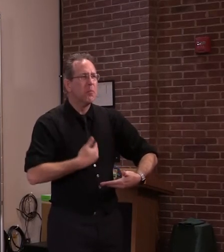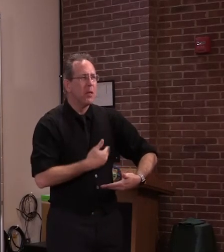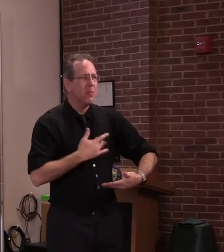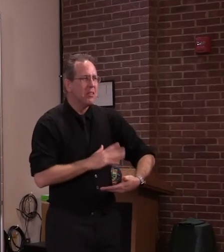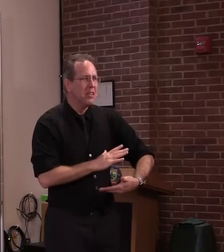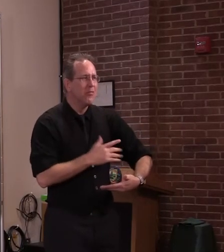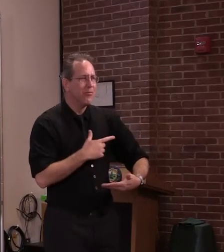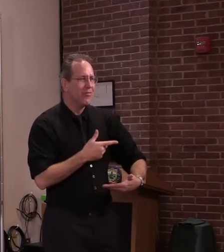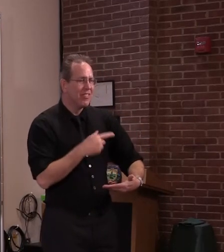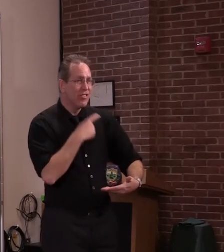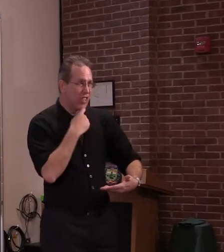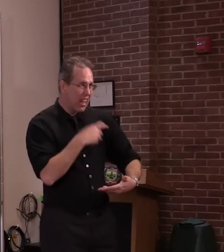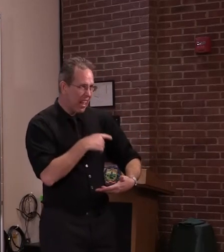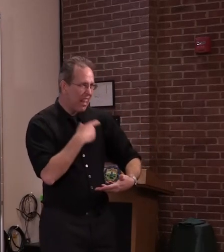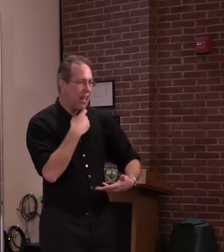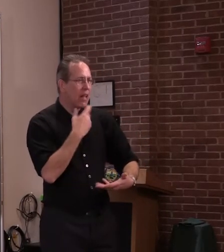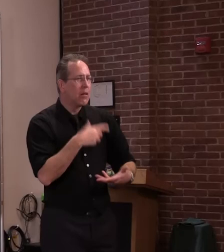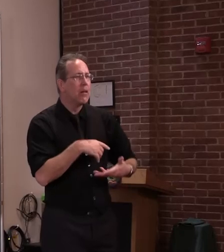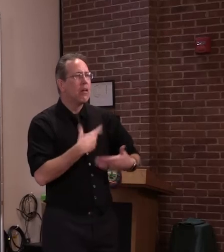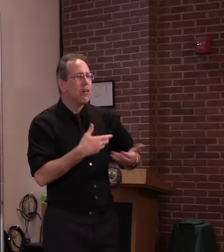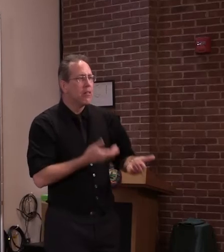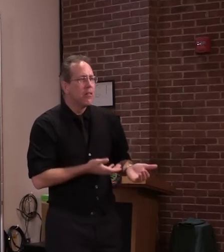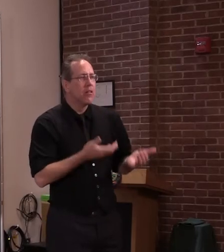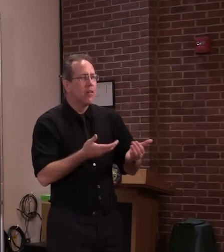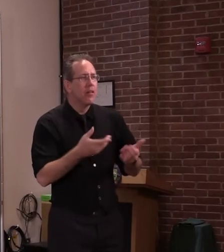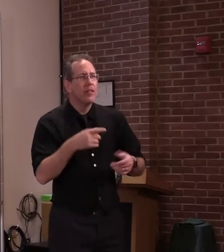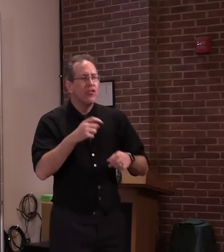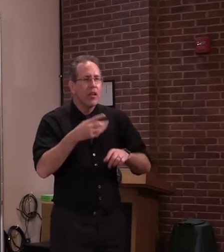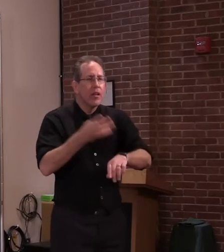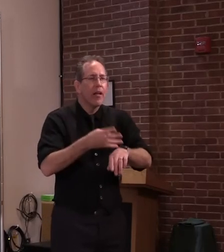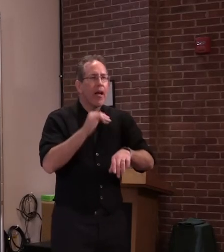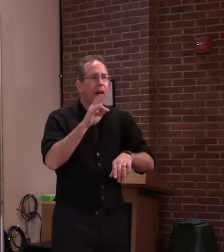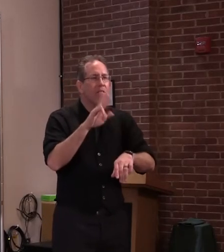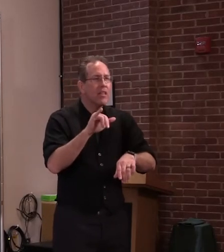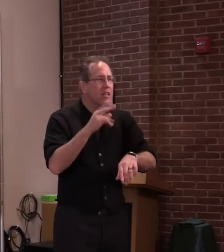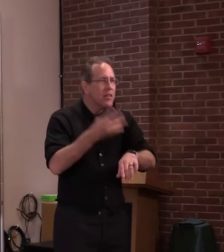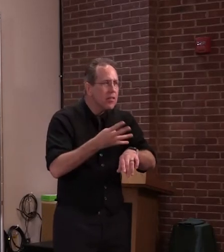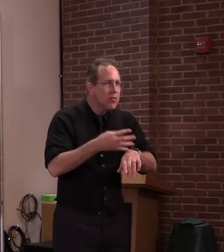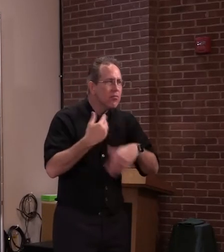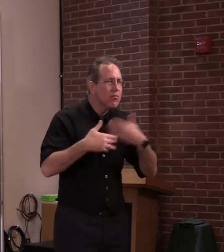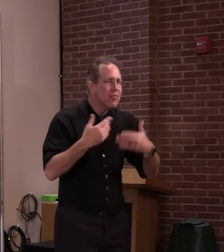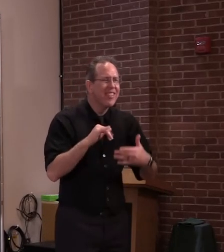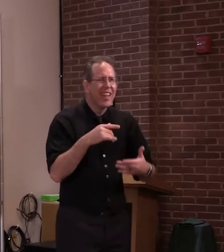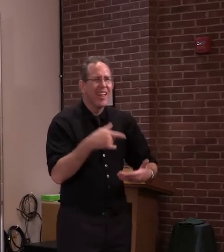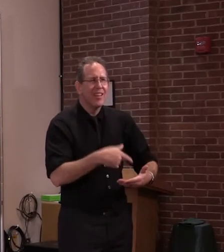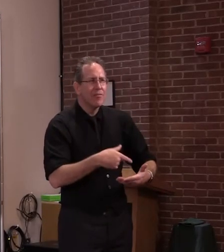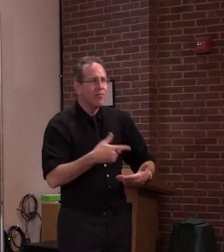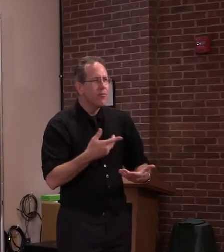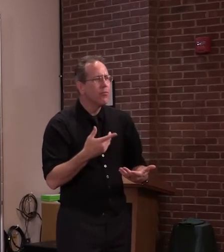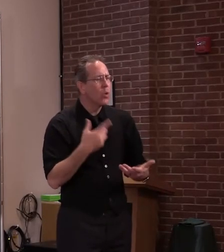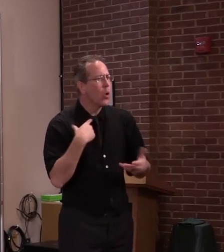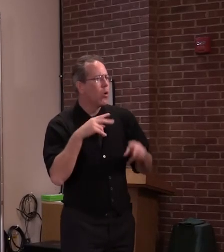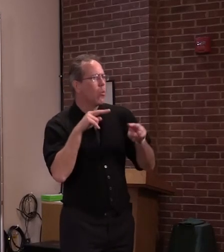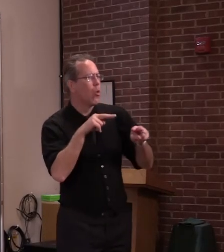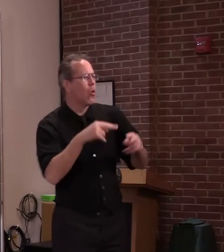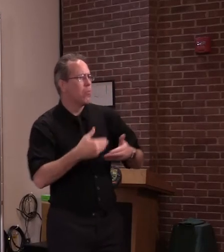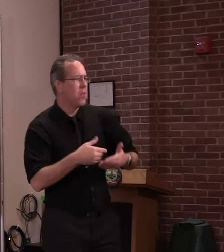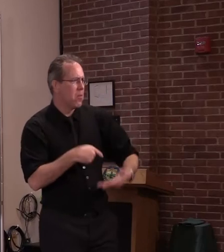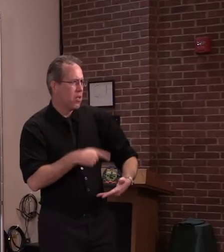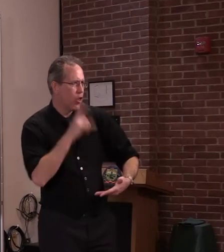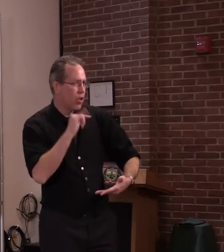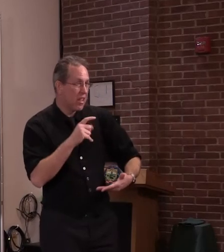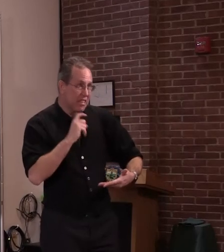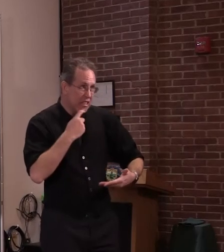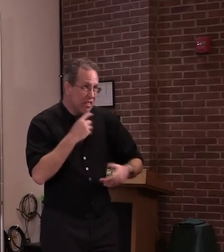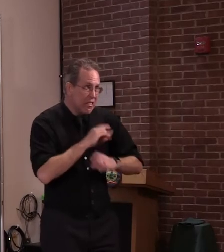IV fluids and also to monitor to make sure they don't have another type of infection, like a serious bacterial infection. So that might